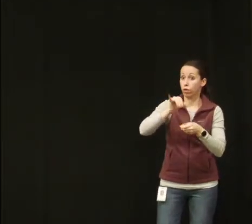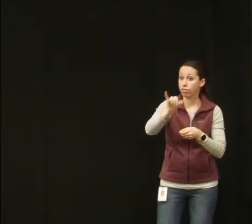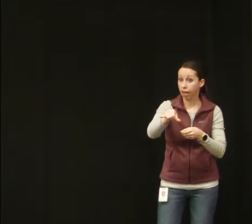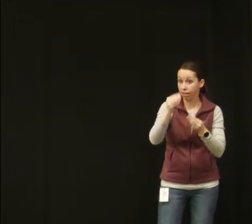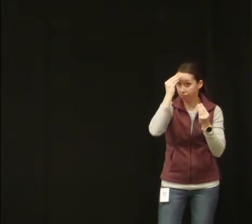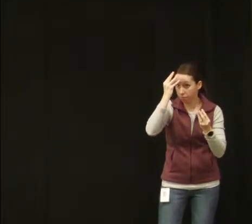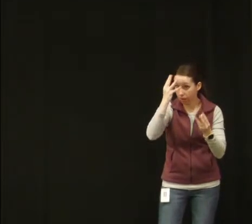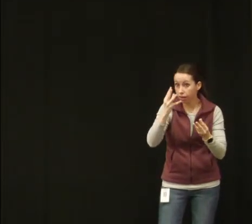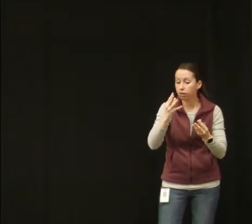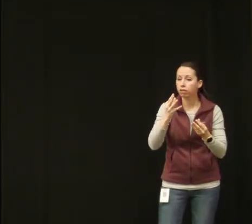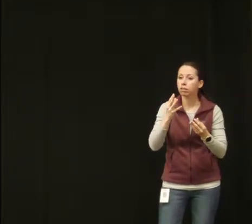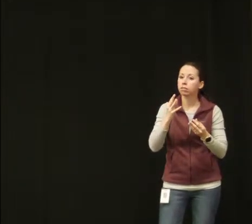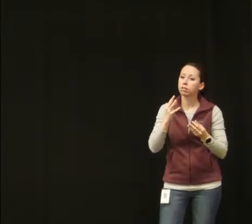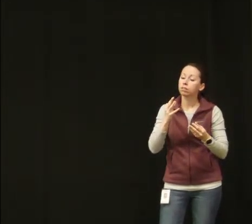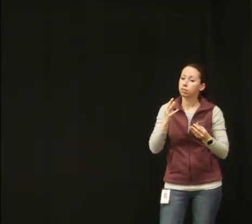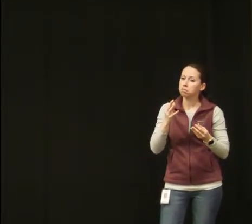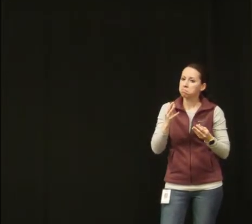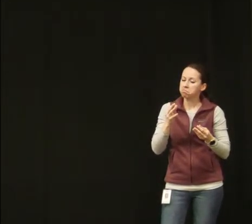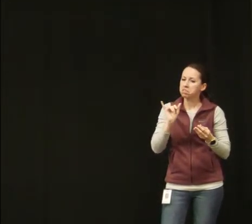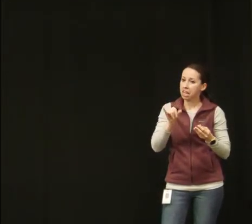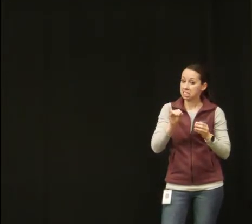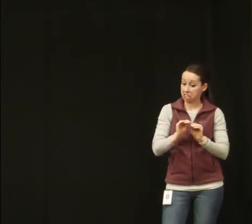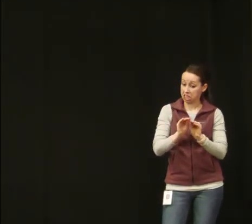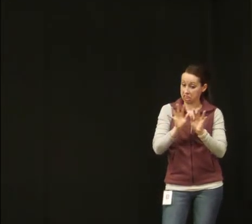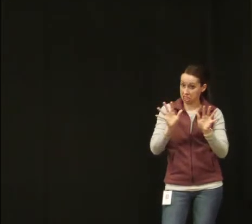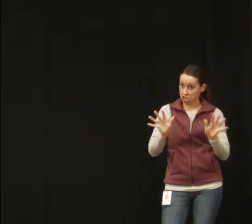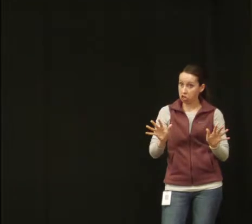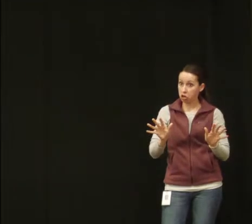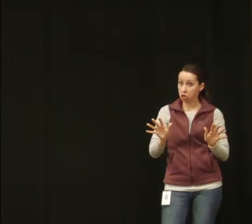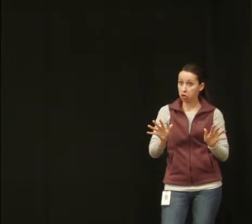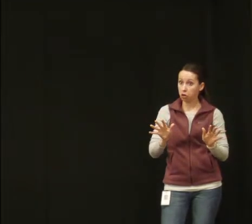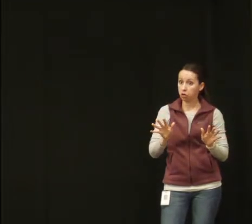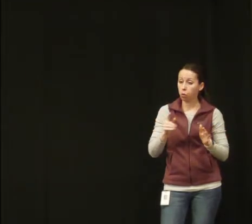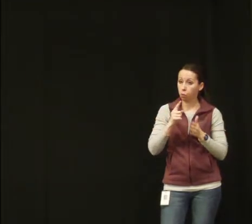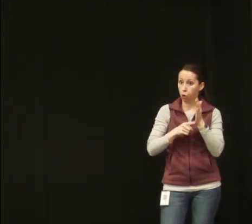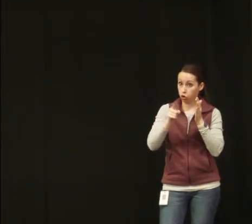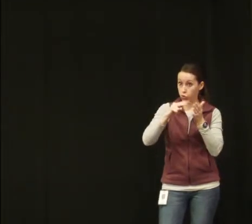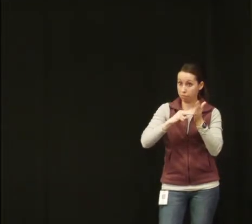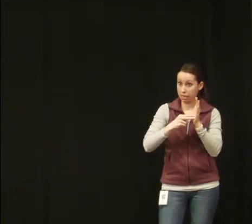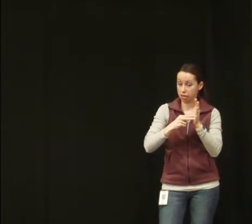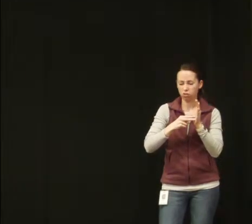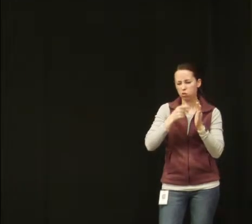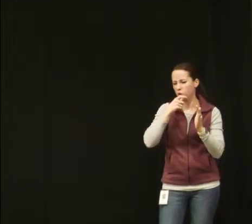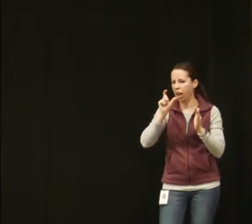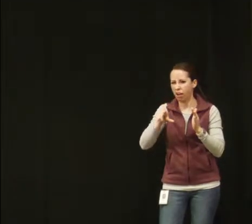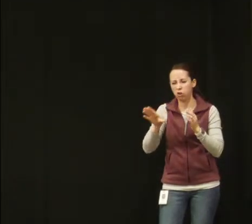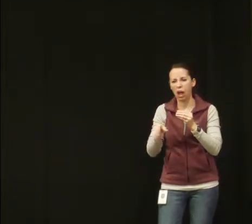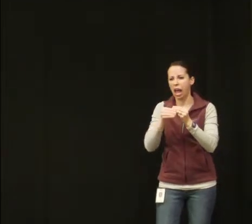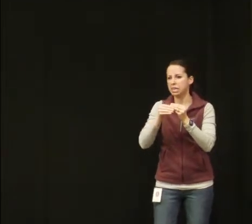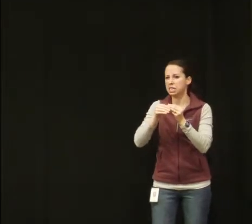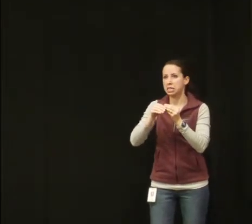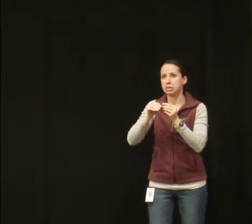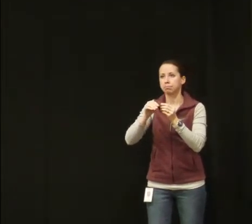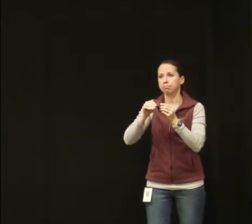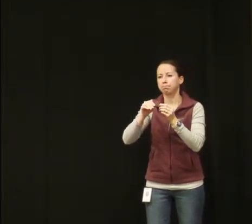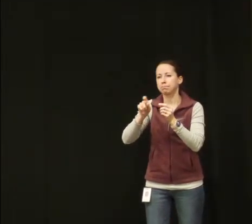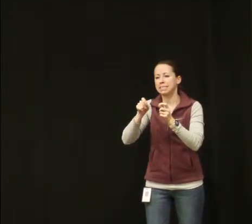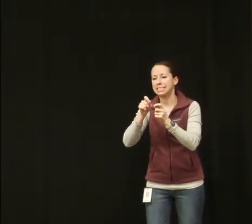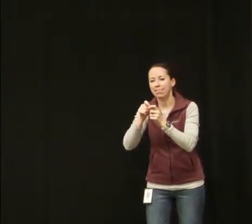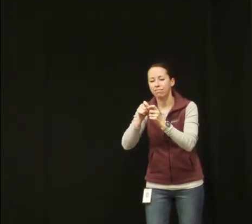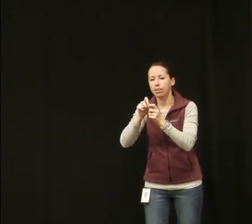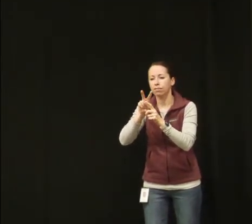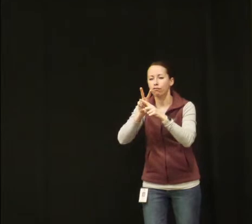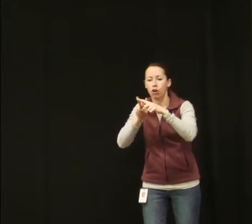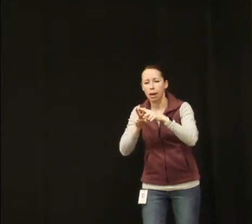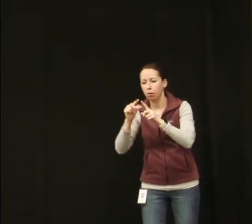there as part of your narrative and it's clear that that's what you're saying, I don't think you have to have a certain terminology to say